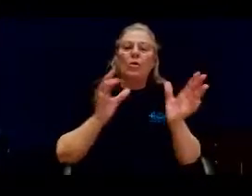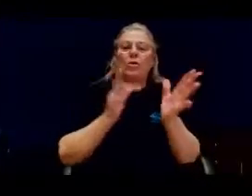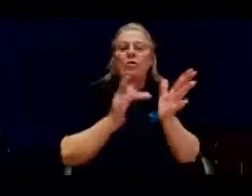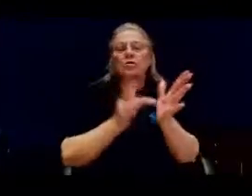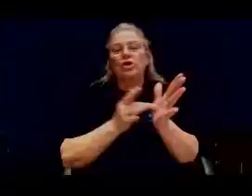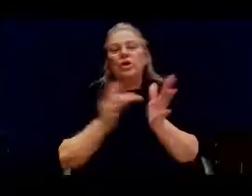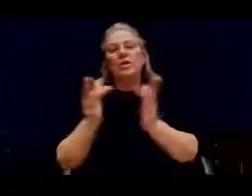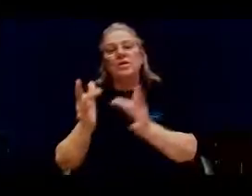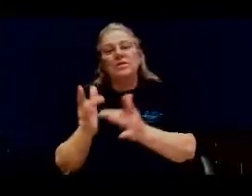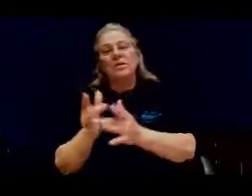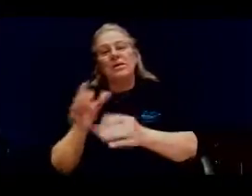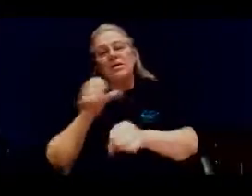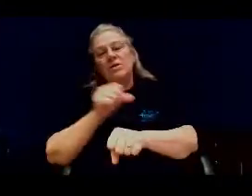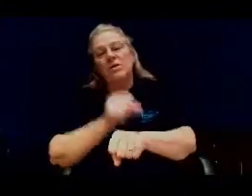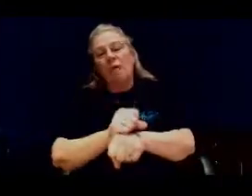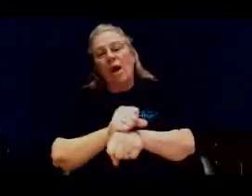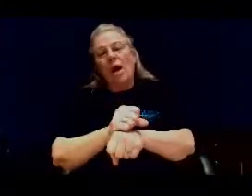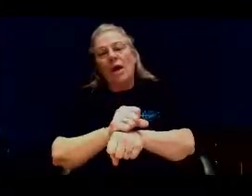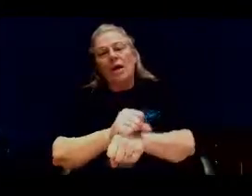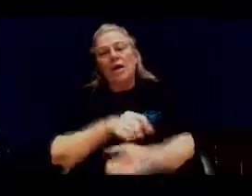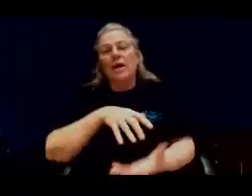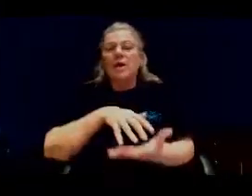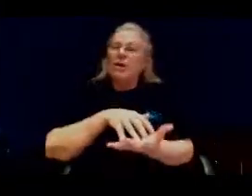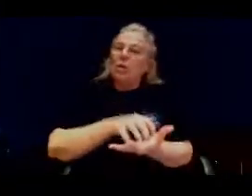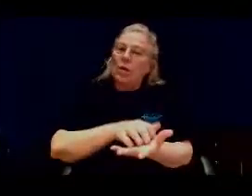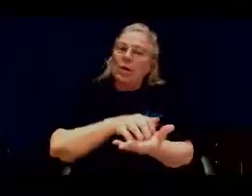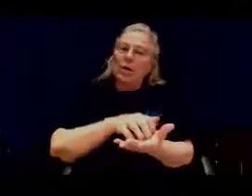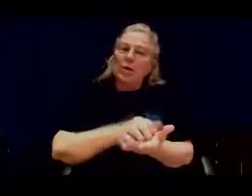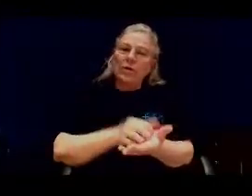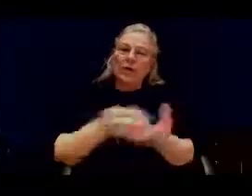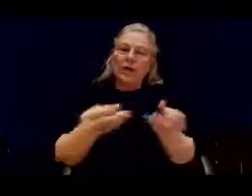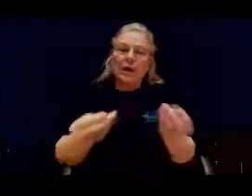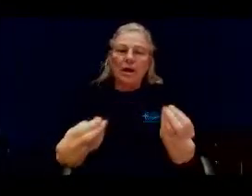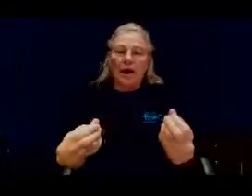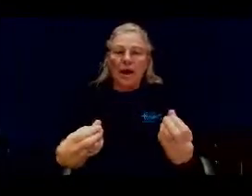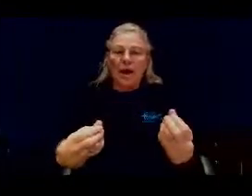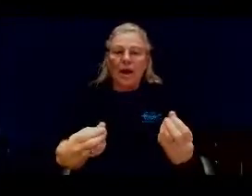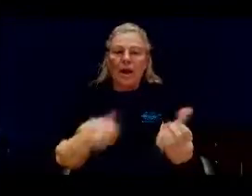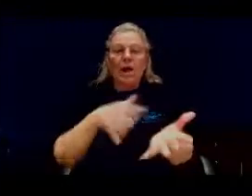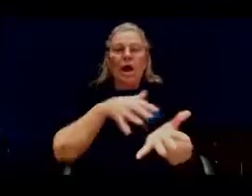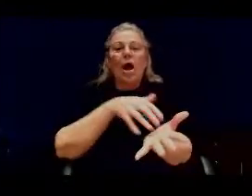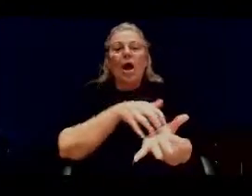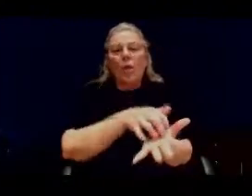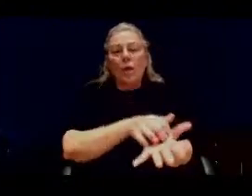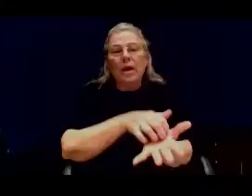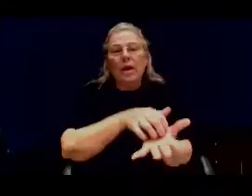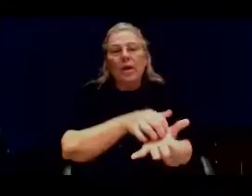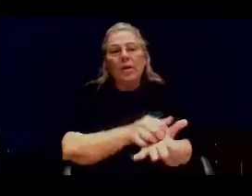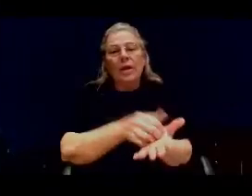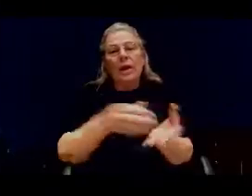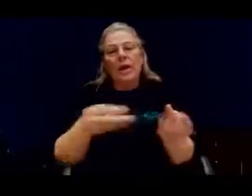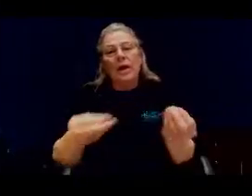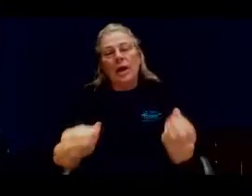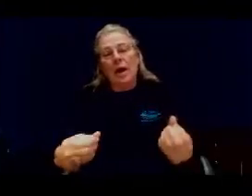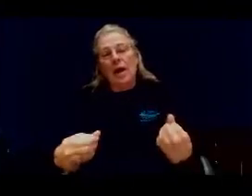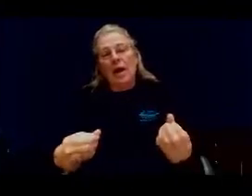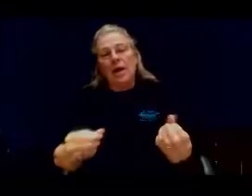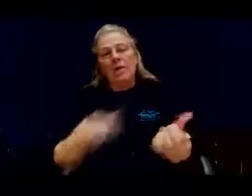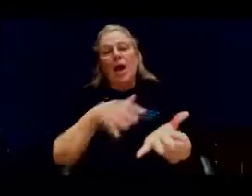Oh, Jesus is a rock in a weary land, a weary land,